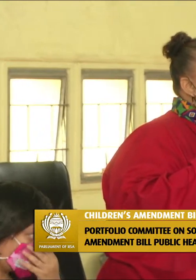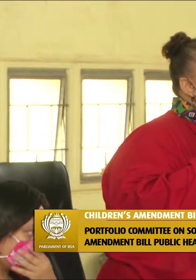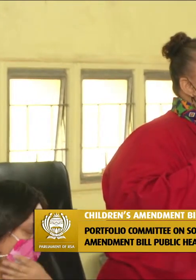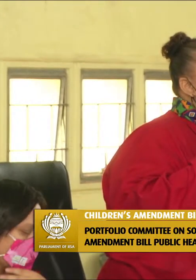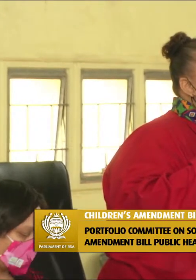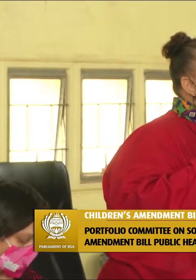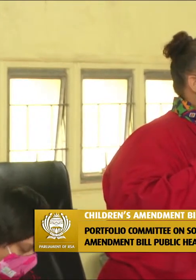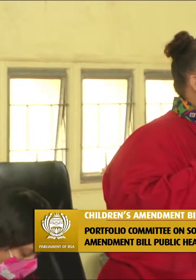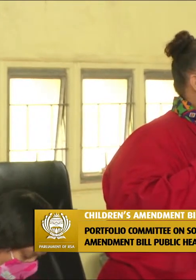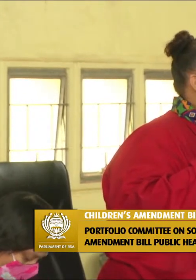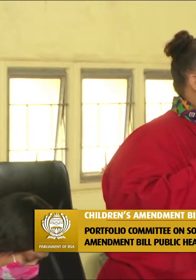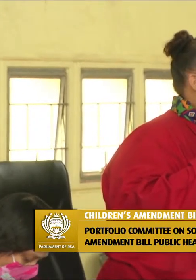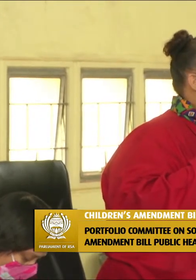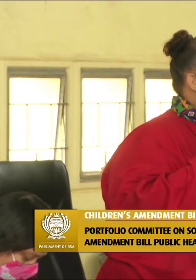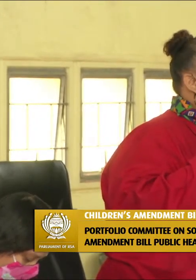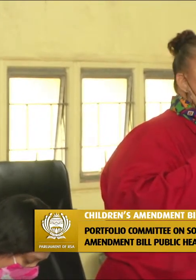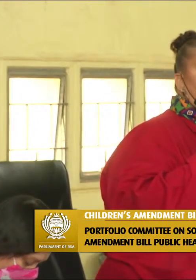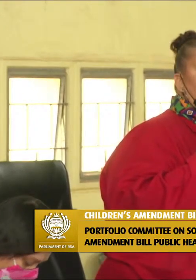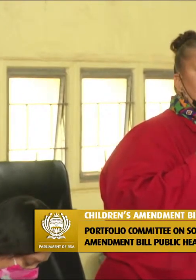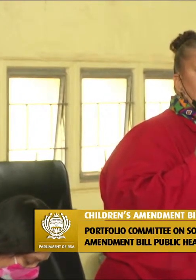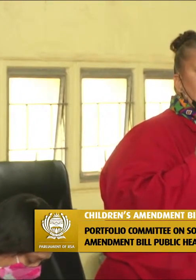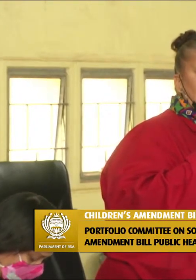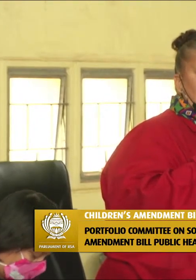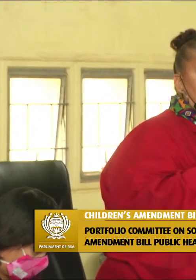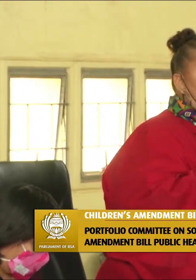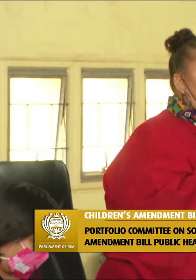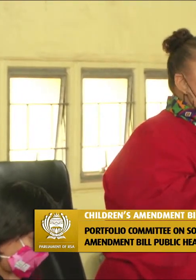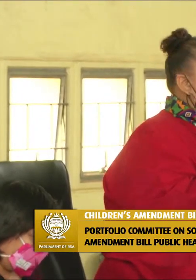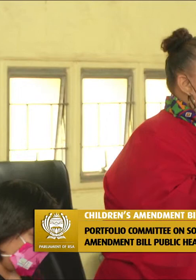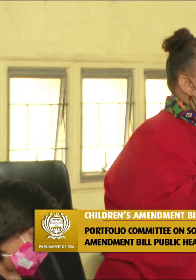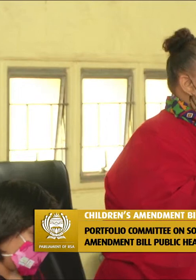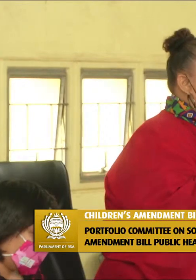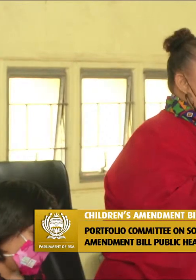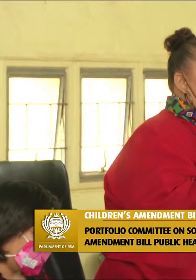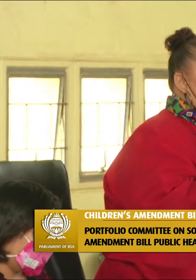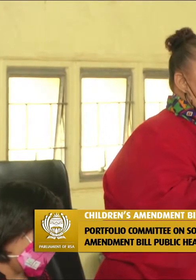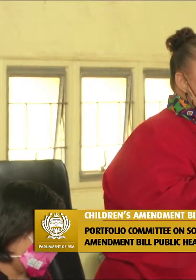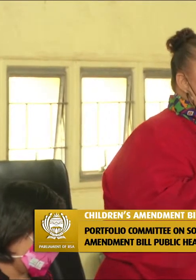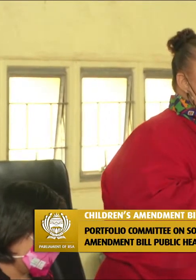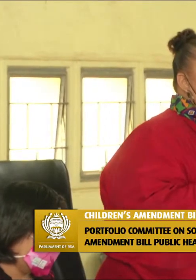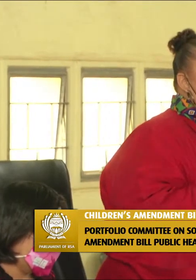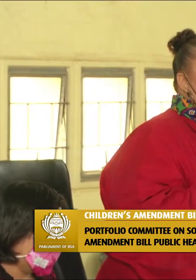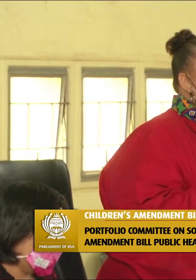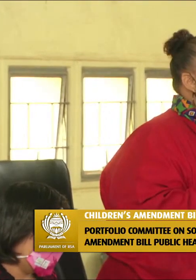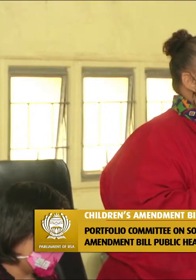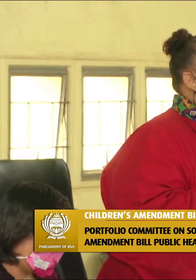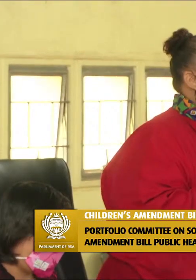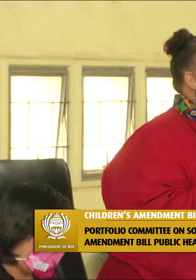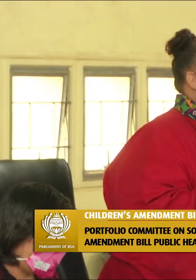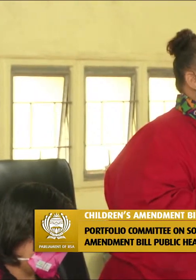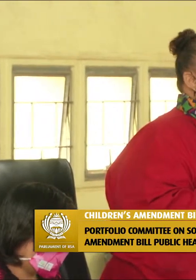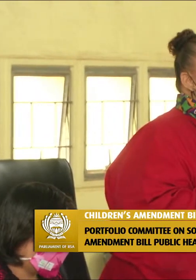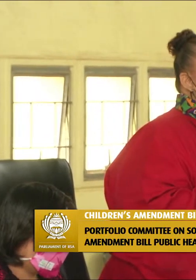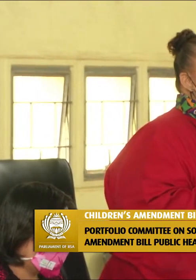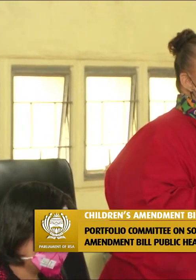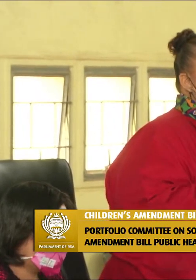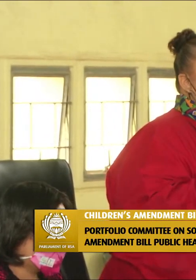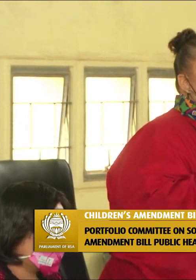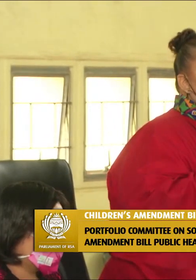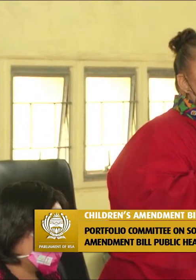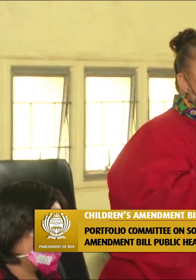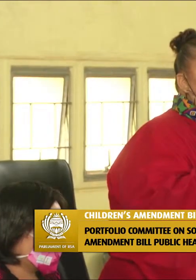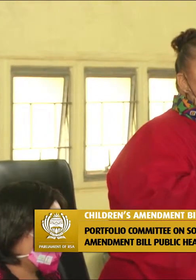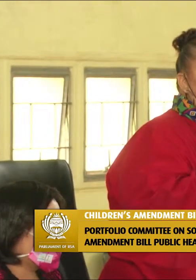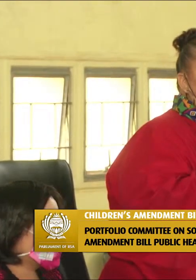member of the Portfolio Committee for Social Development. Ek is van George in die Weskaap. I come from George in the Western